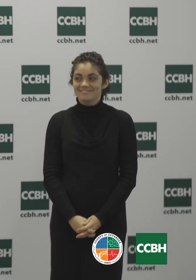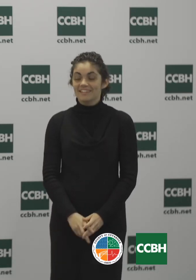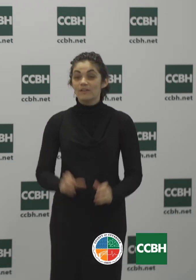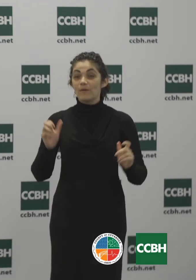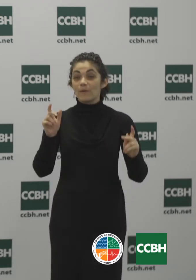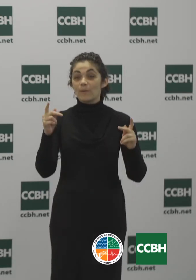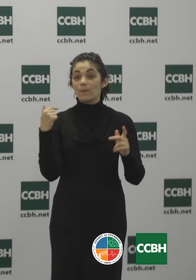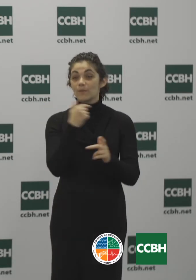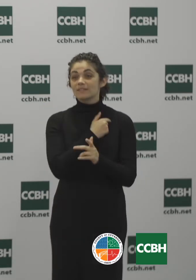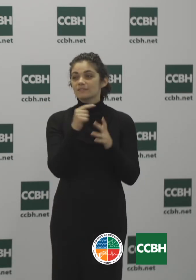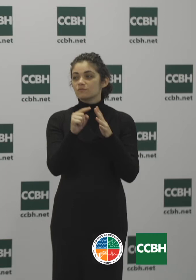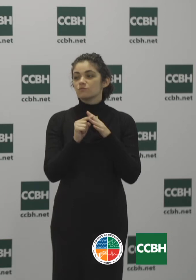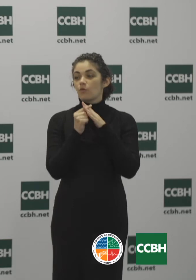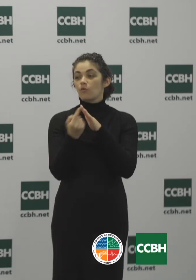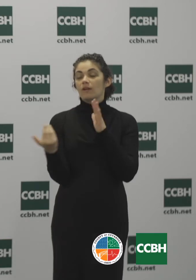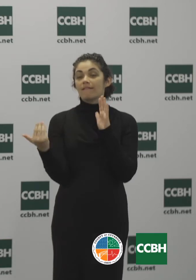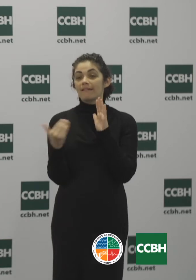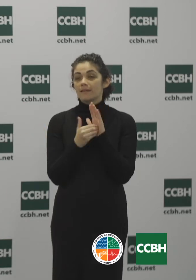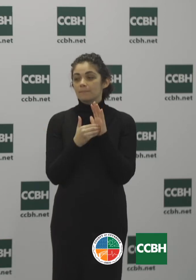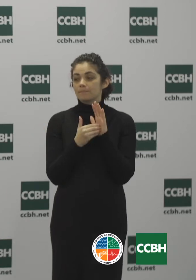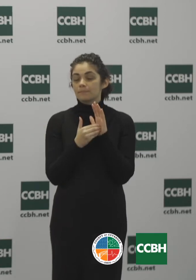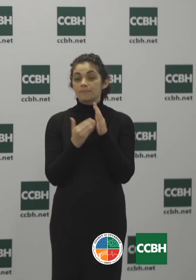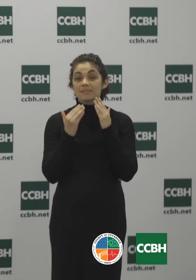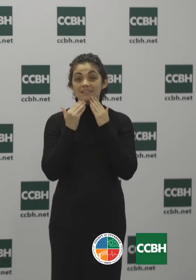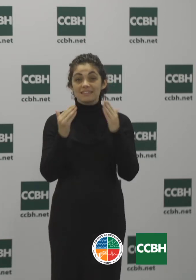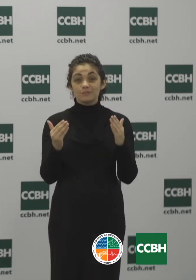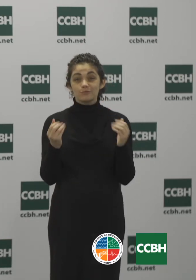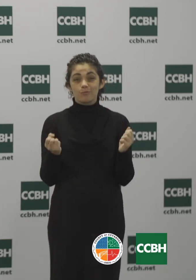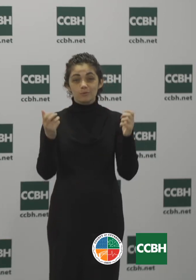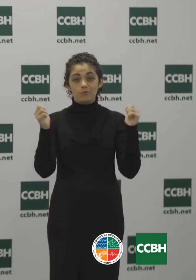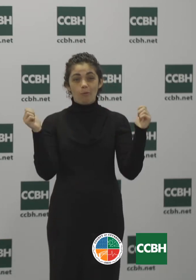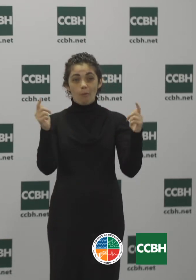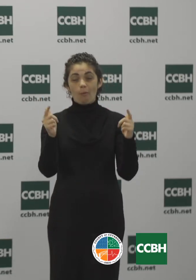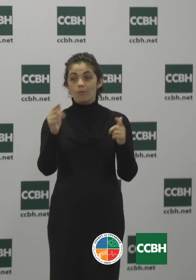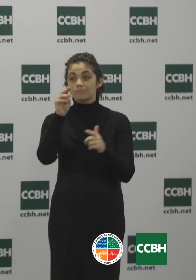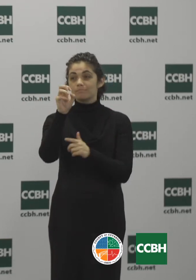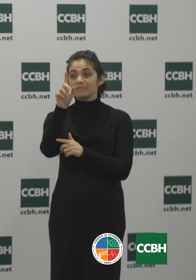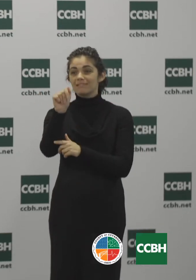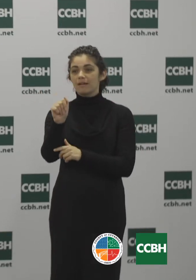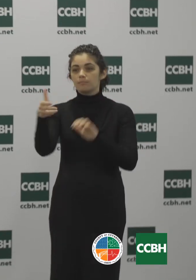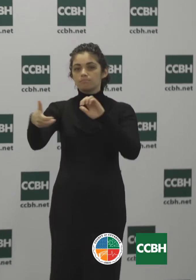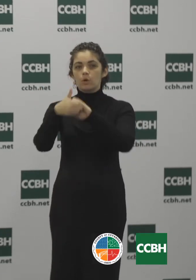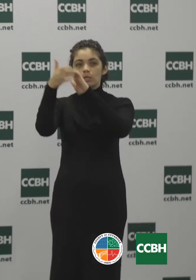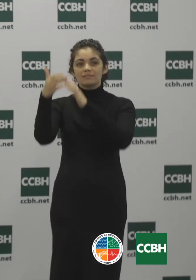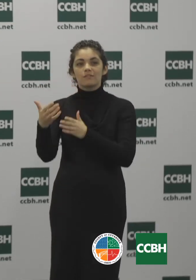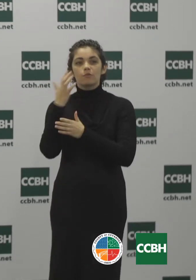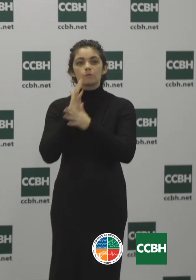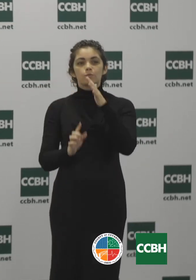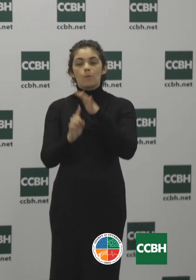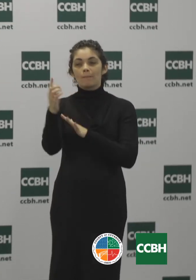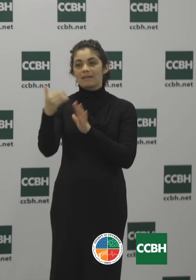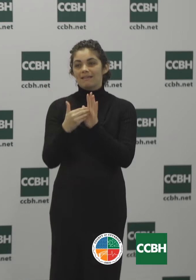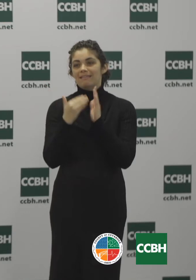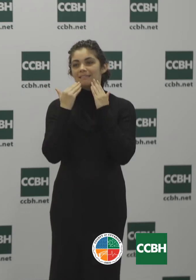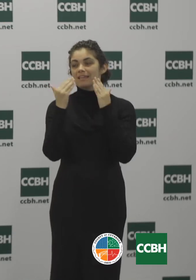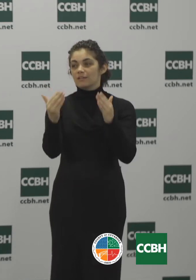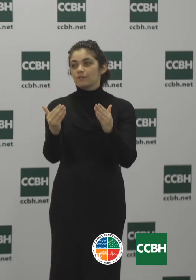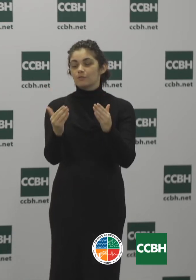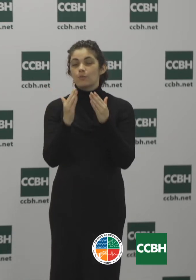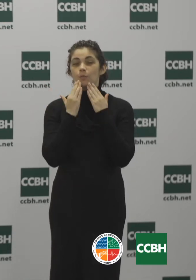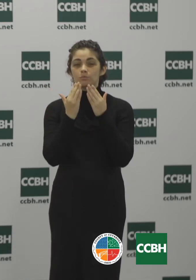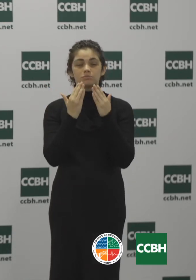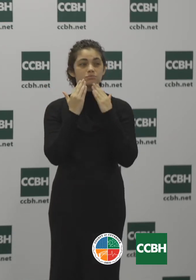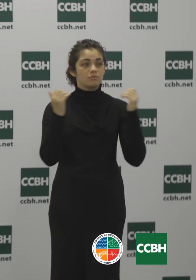Okay, we're going to go ahead and get started again. So thank you so much to all of our media partners again for being here. We really are so